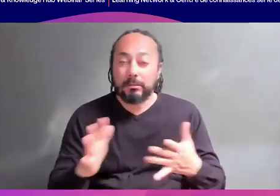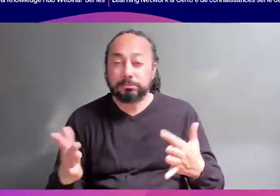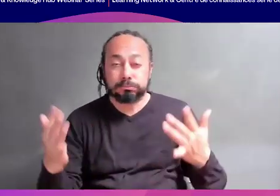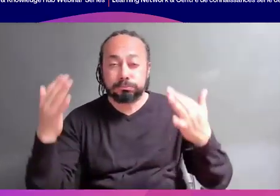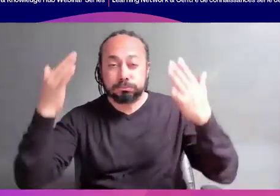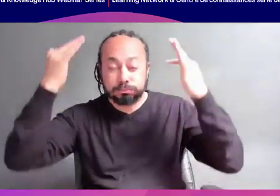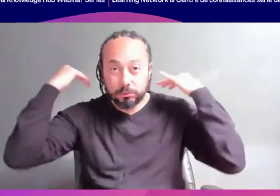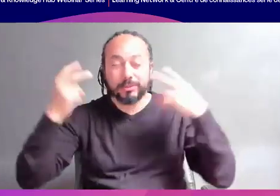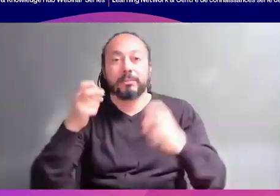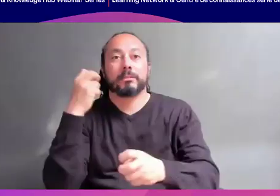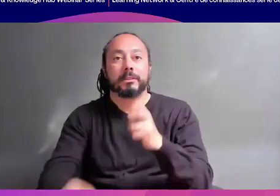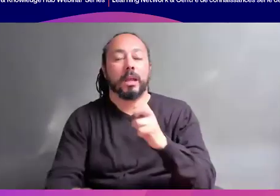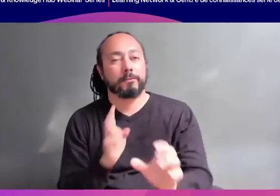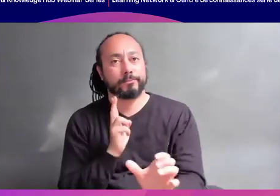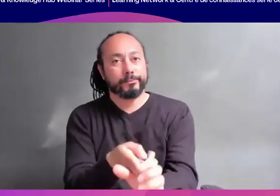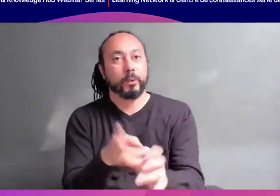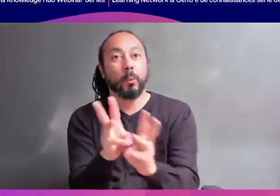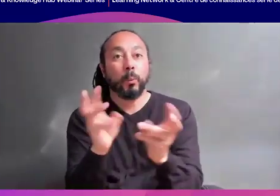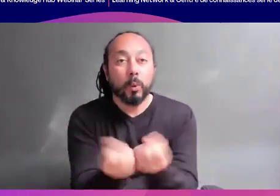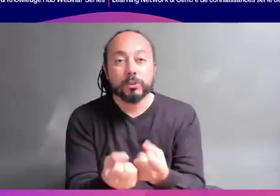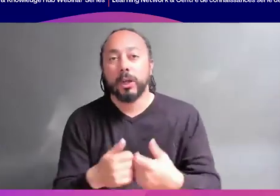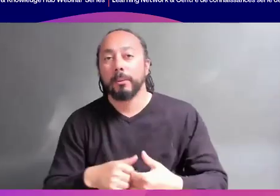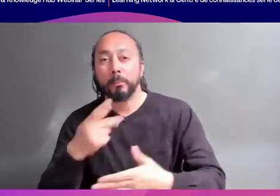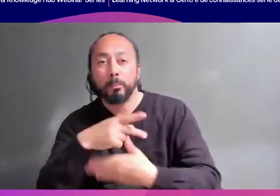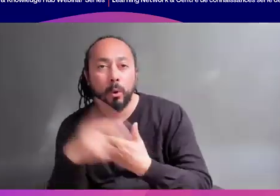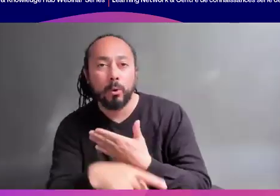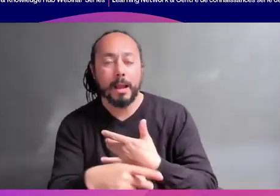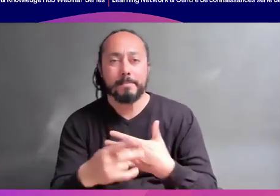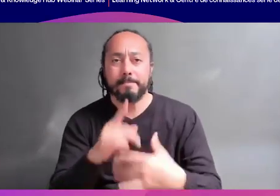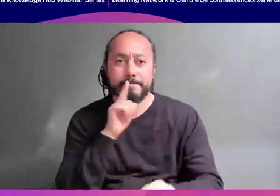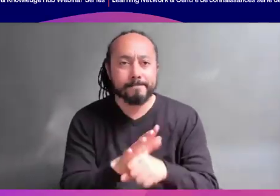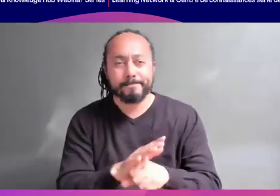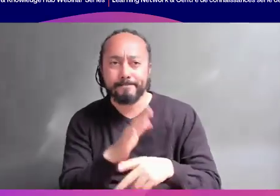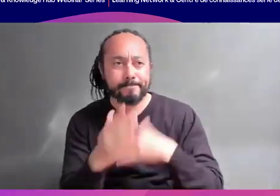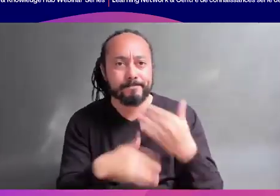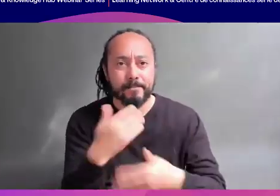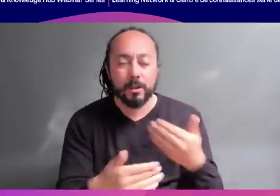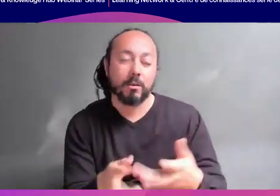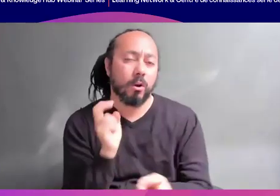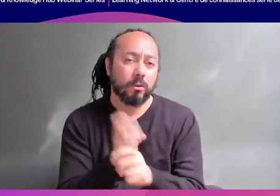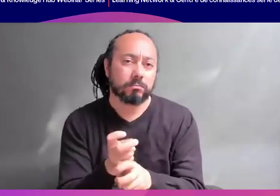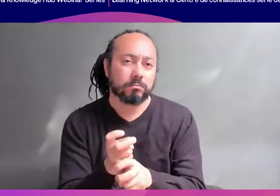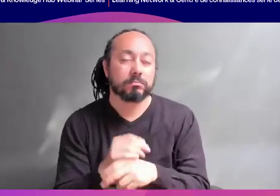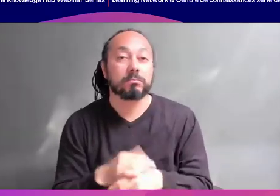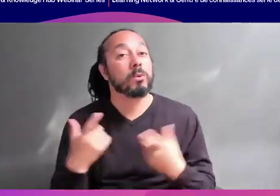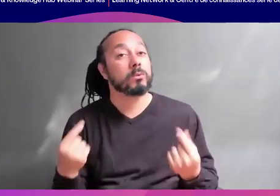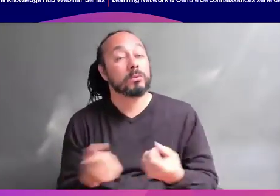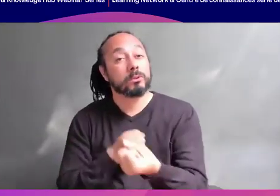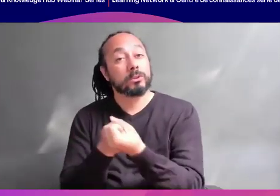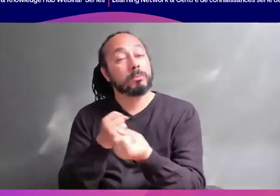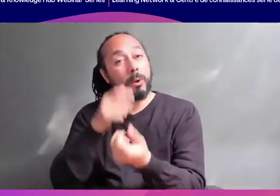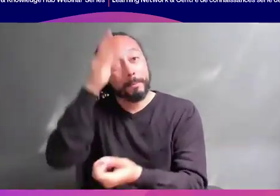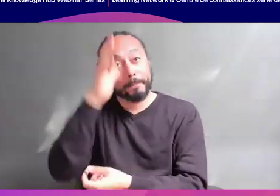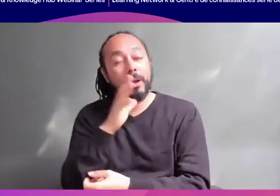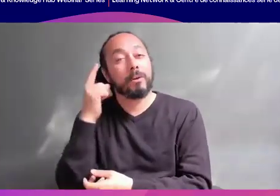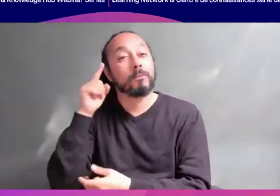to long workshops and intense programming. Connect Ed Parents addresses these barriers by supporting parents and caregivers of children